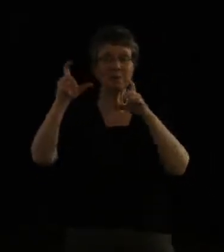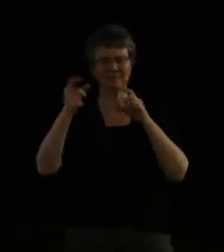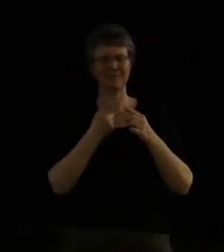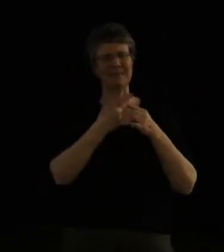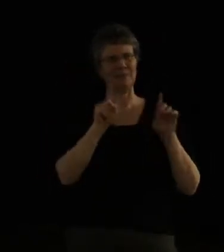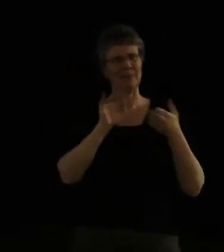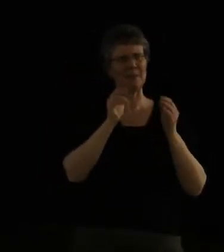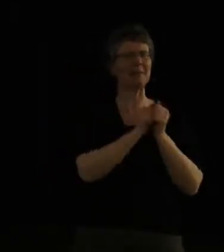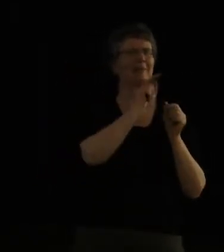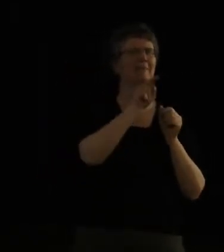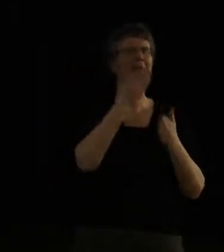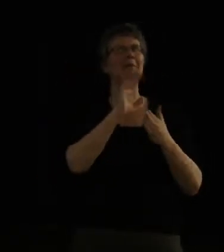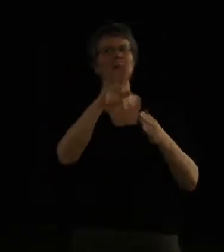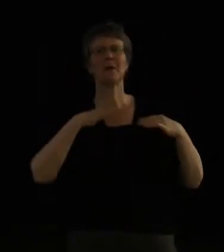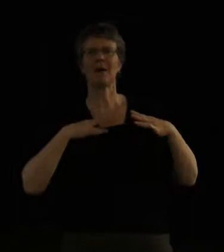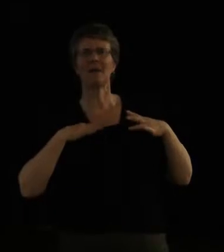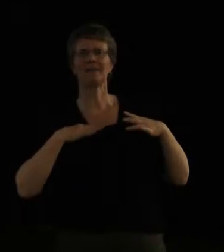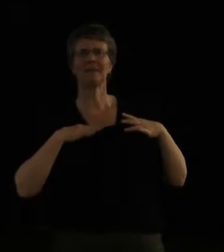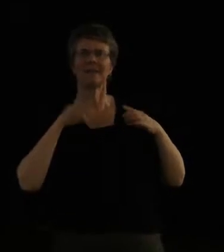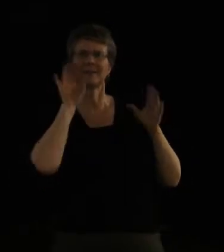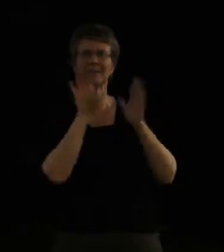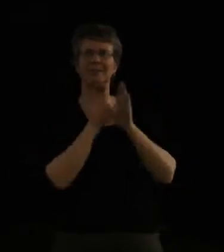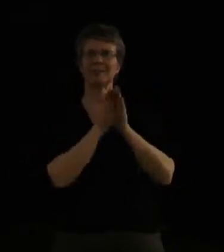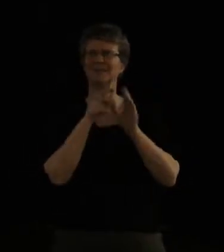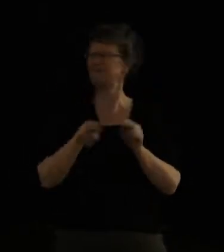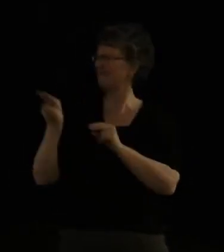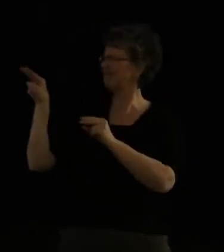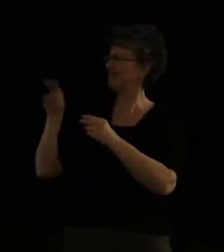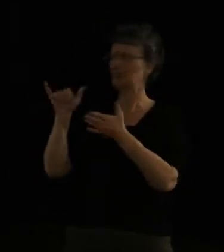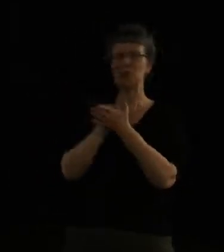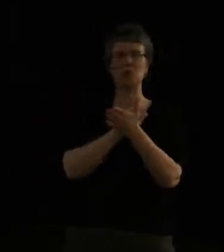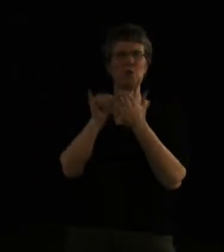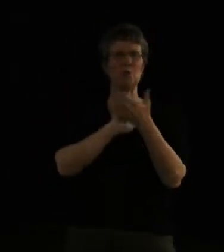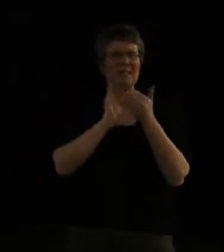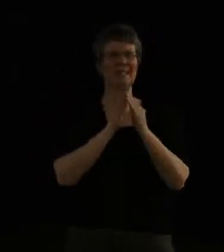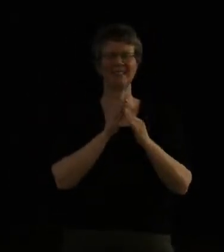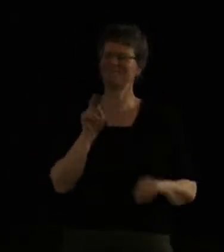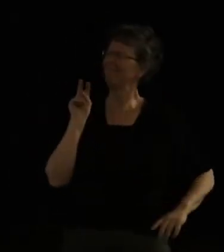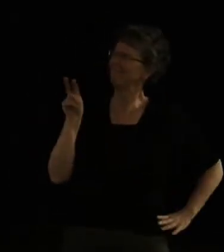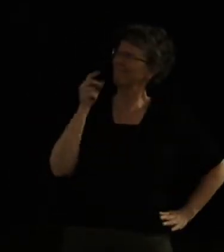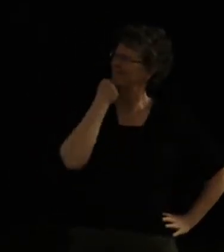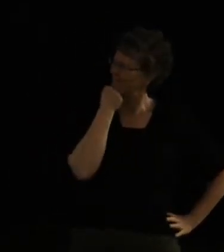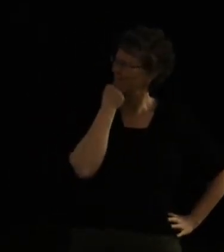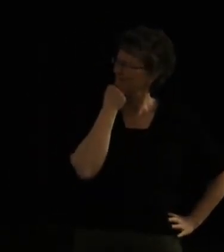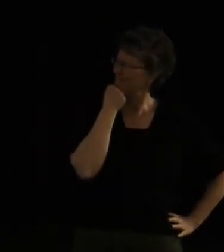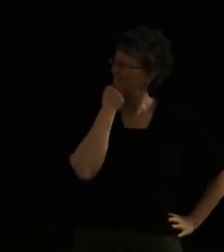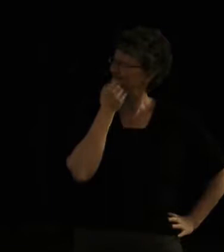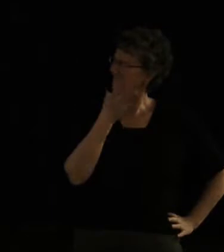York, and I just thought, well, that's interesting. So there's an actual place for somebody in a wheelchair, so you're